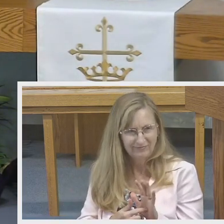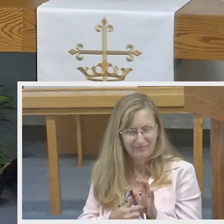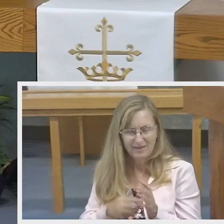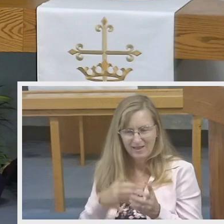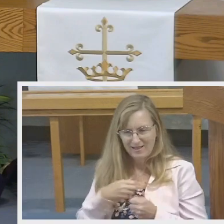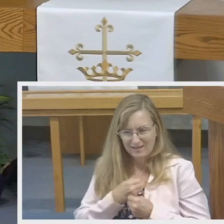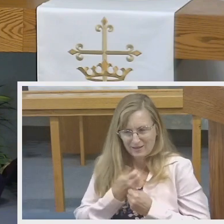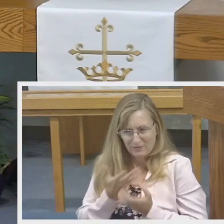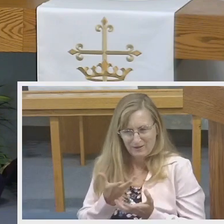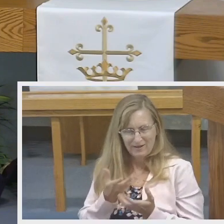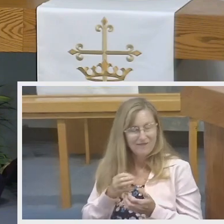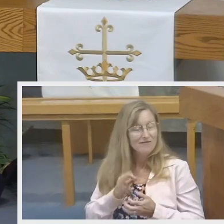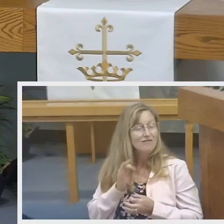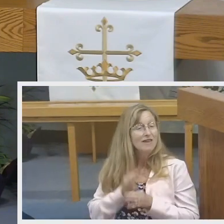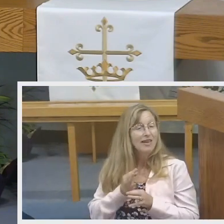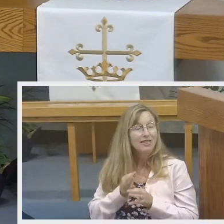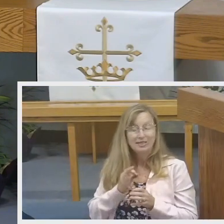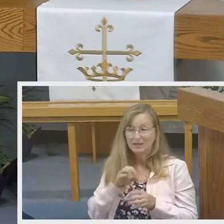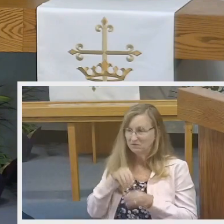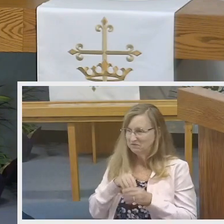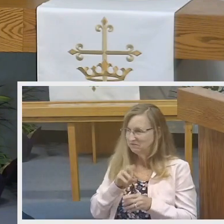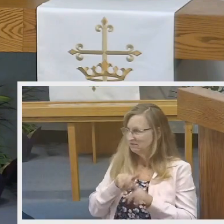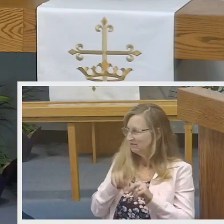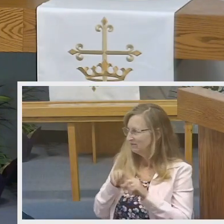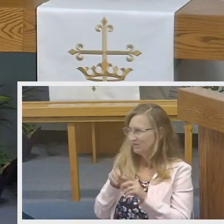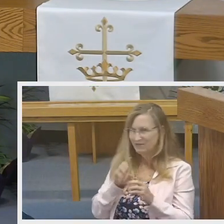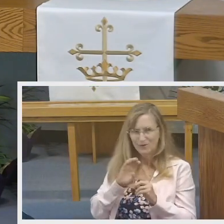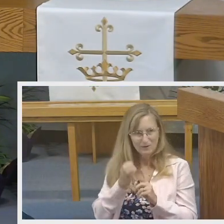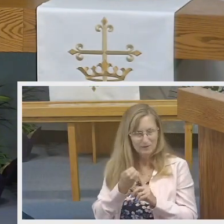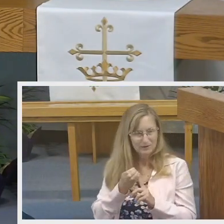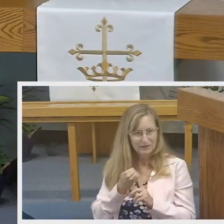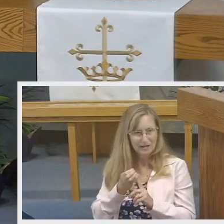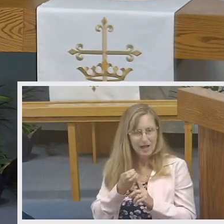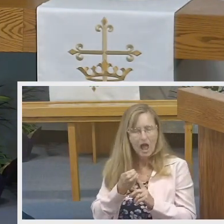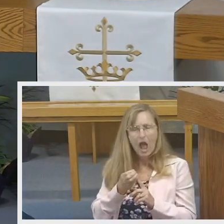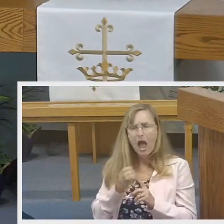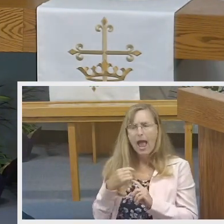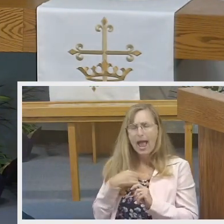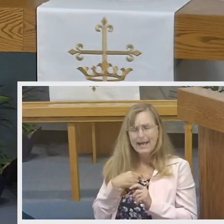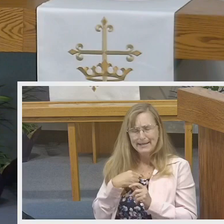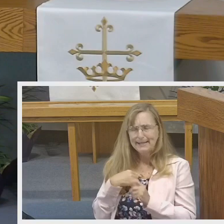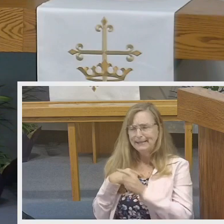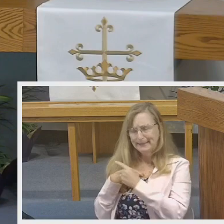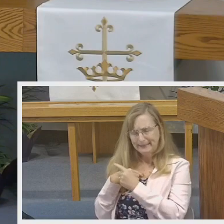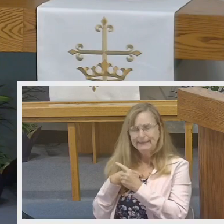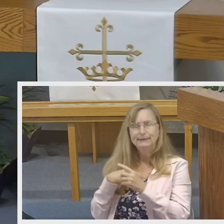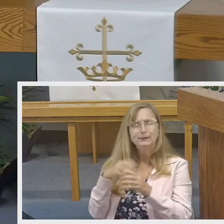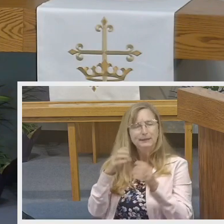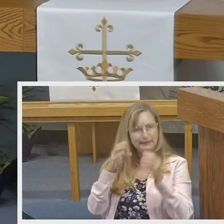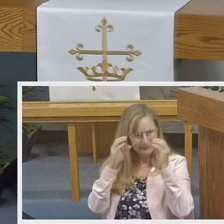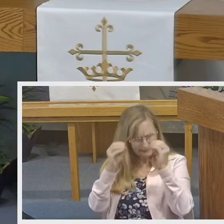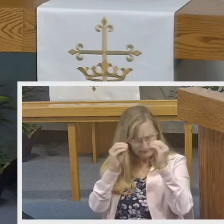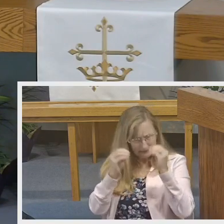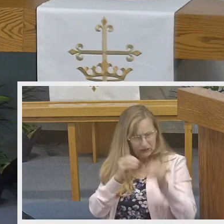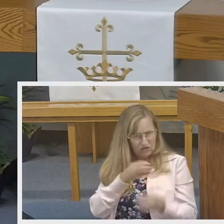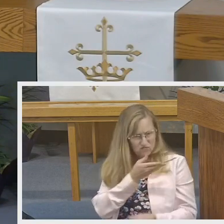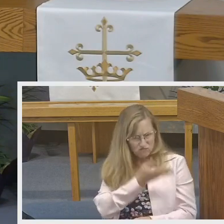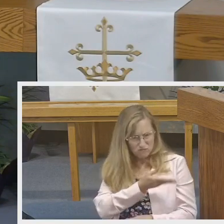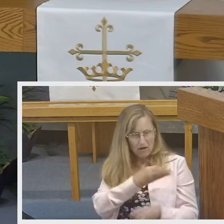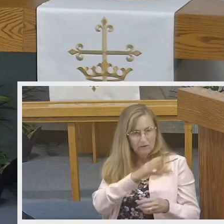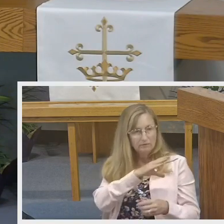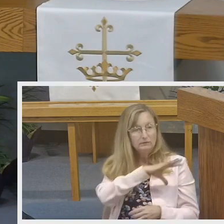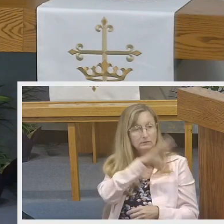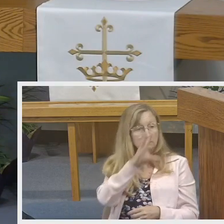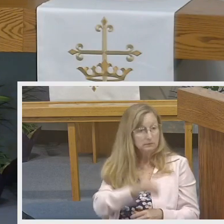in some of these cultures is when I was teaching in Nigeria. The professor and I were leaving at the big international airport in